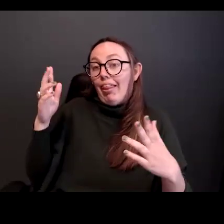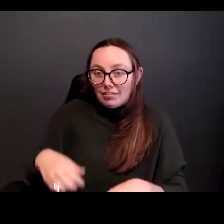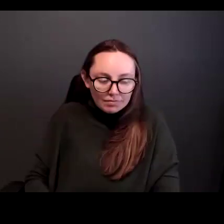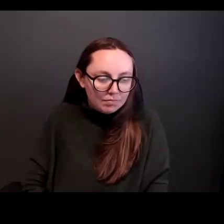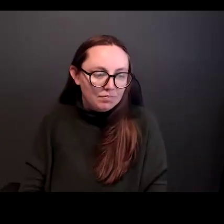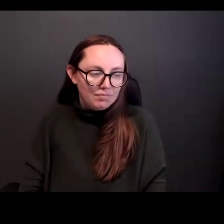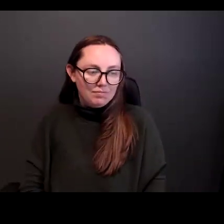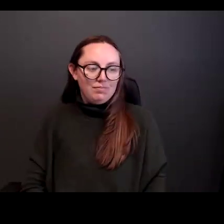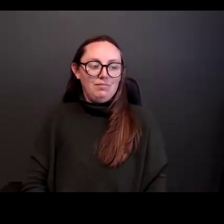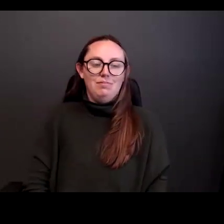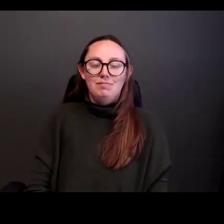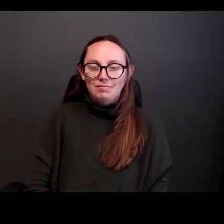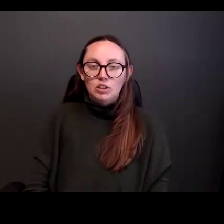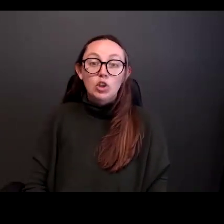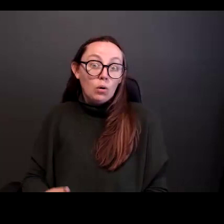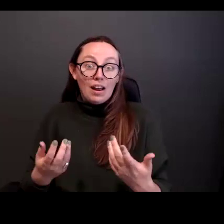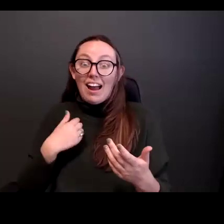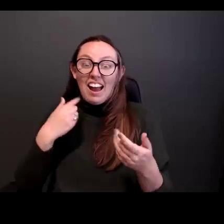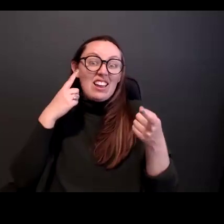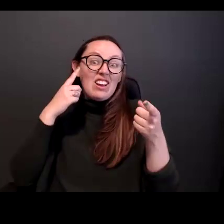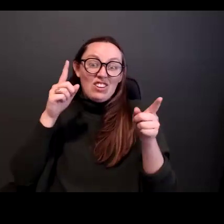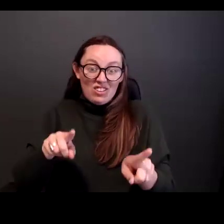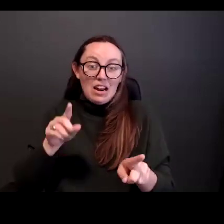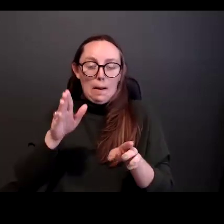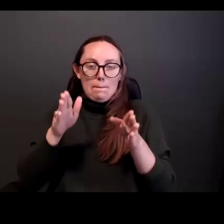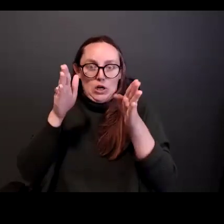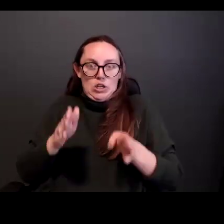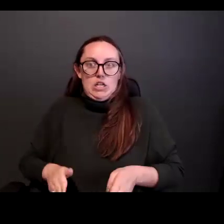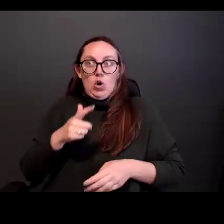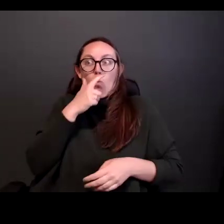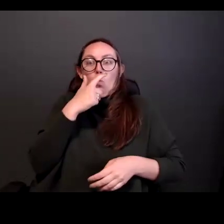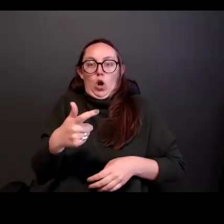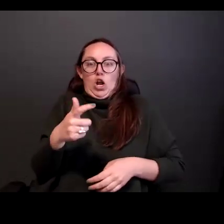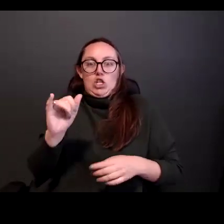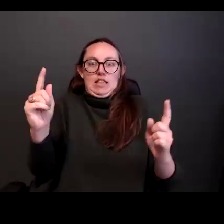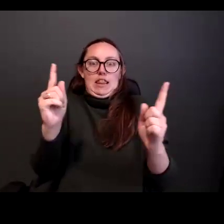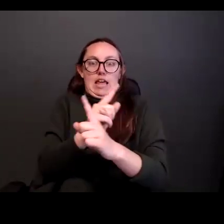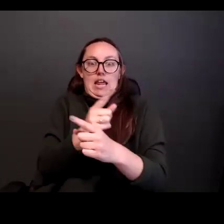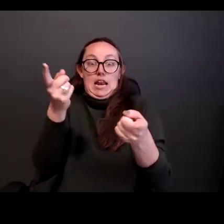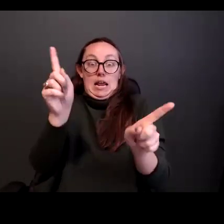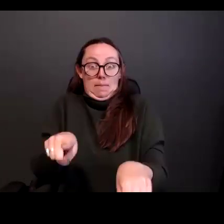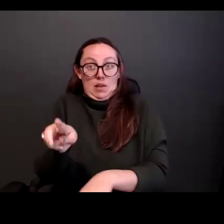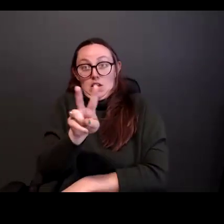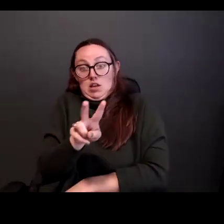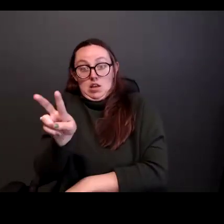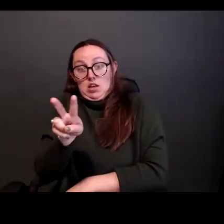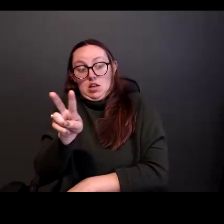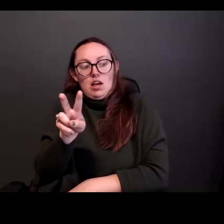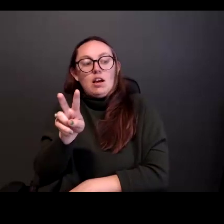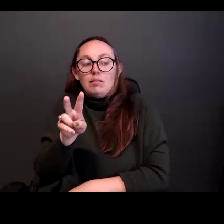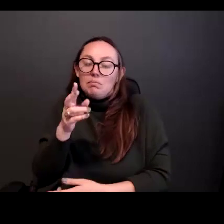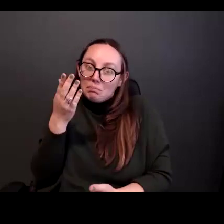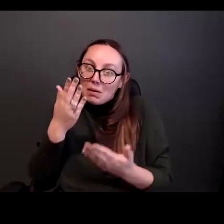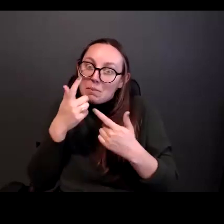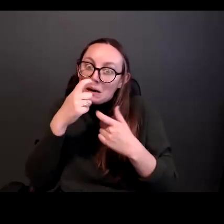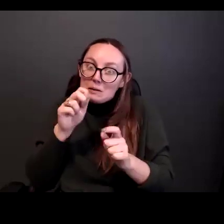that would be a different perspective looking outside of this exchange and maybe watching the exchange all the way through and realizing, oh, okay, it's all right. He seems